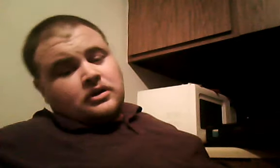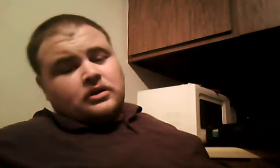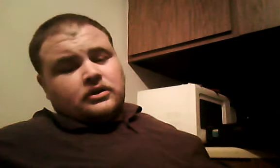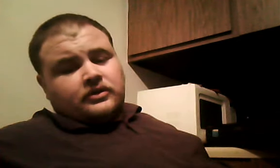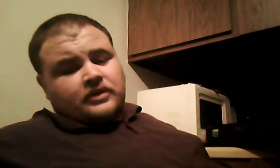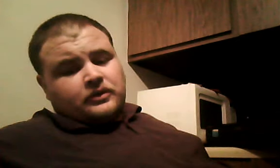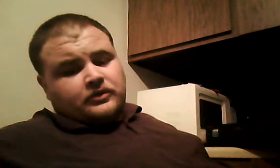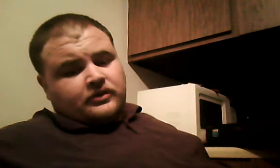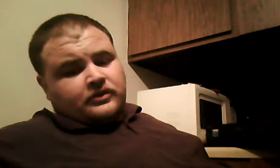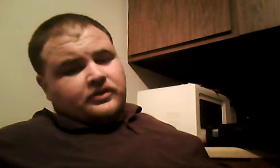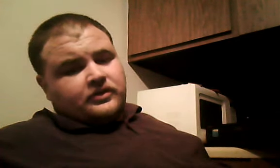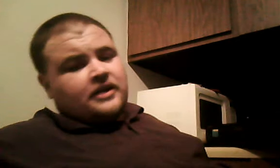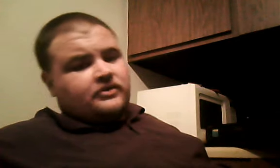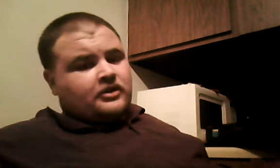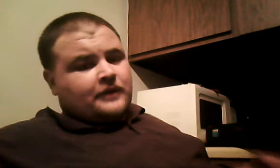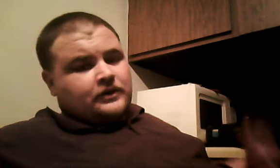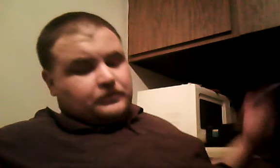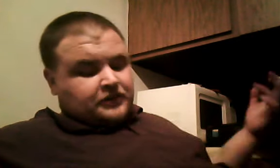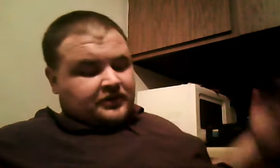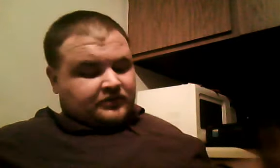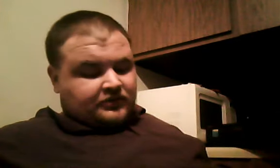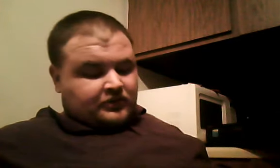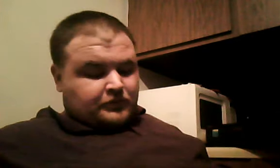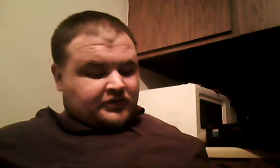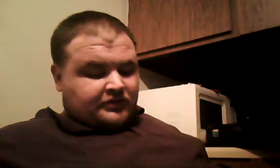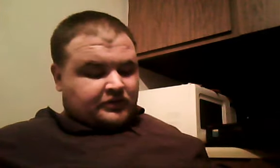And he said it wasn't. So Sting and Anderson come out and BS each other, basically.